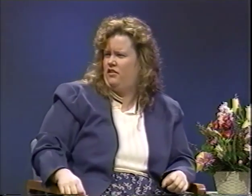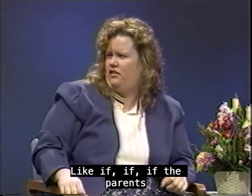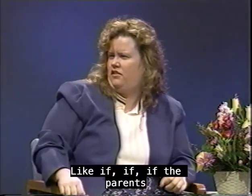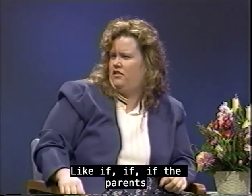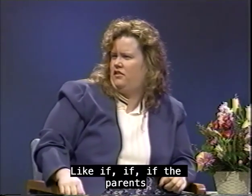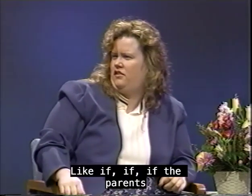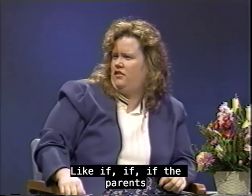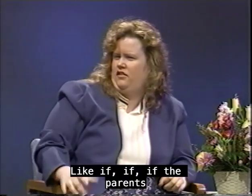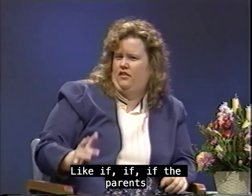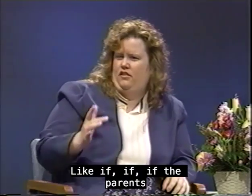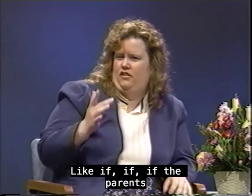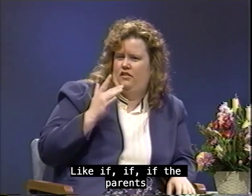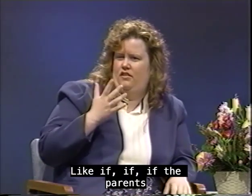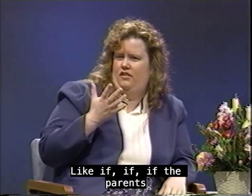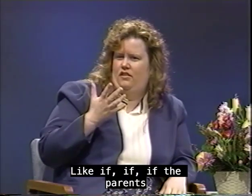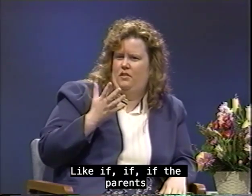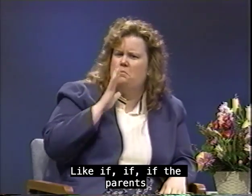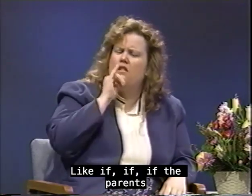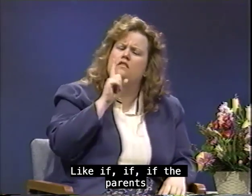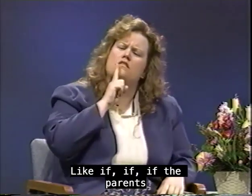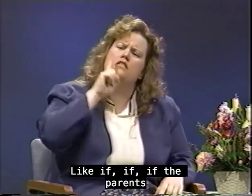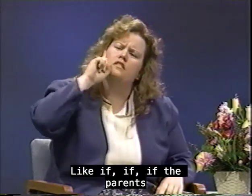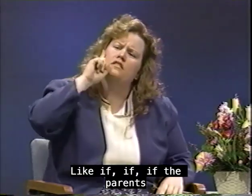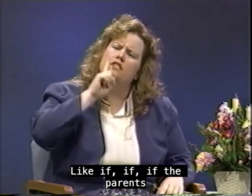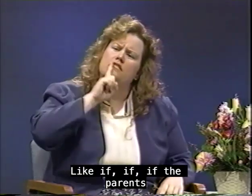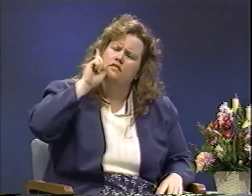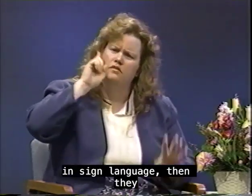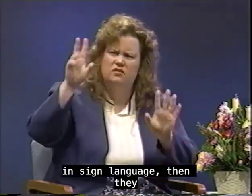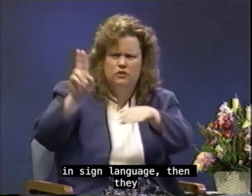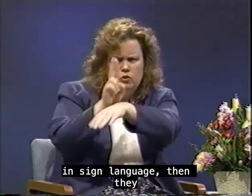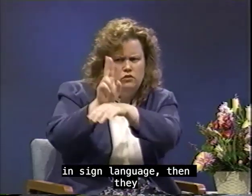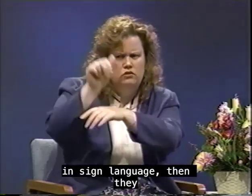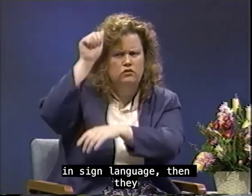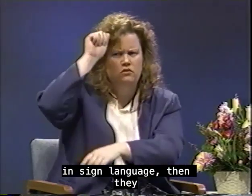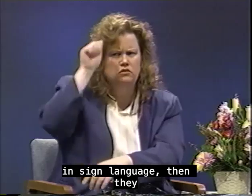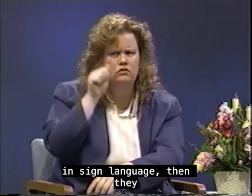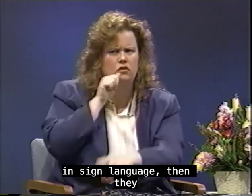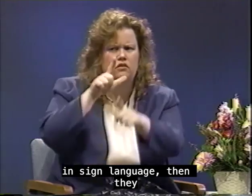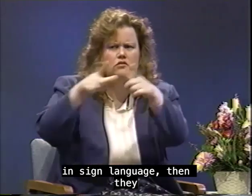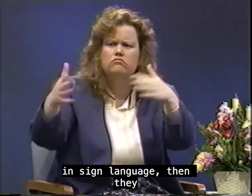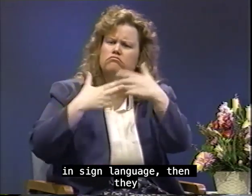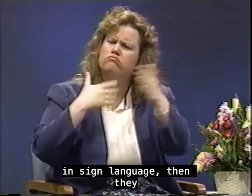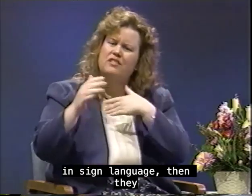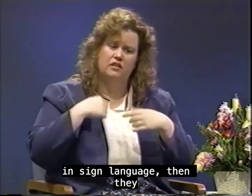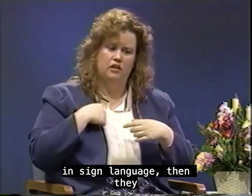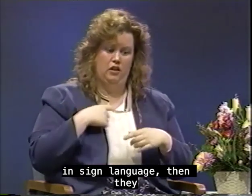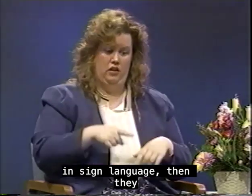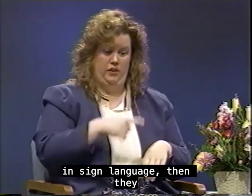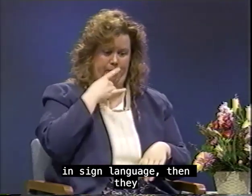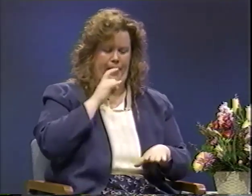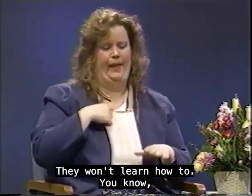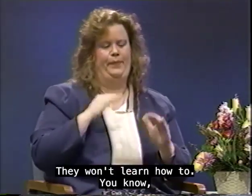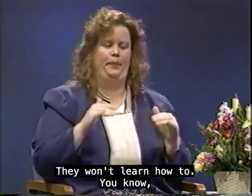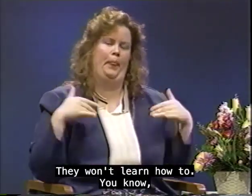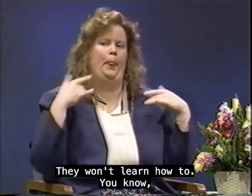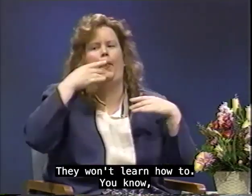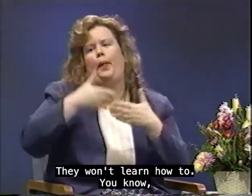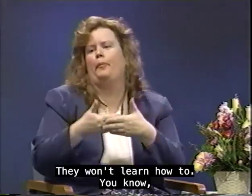Like if the parents baby talk to the children in sign language, then they won't really use ASL. They won't learn how